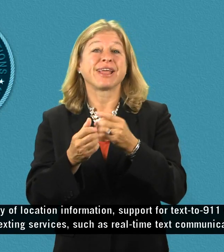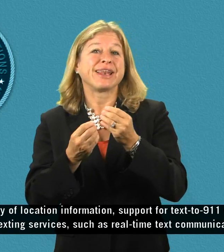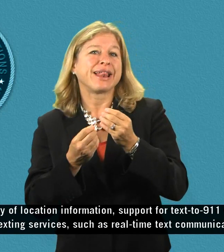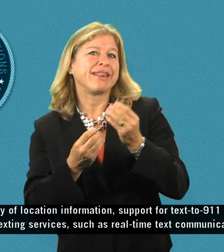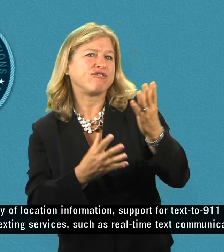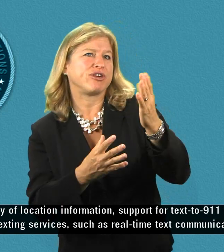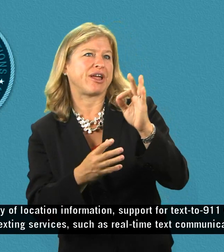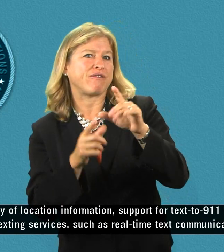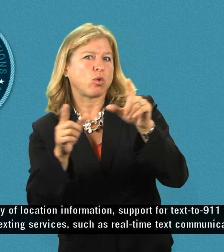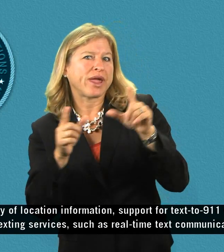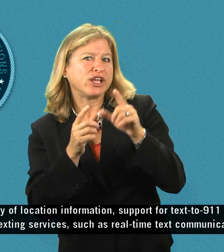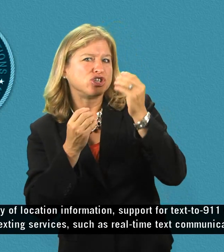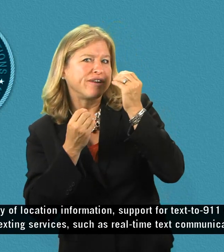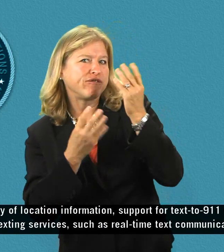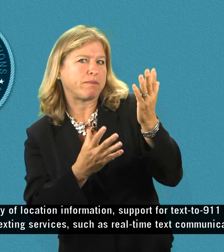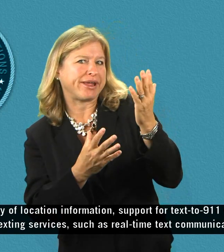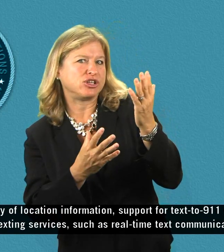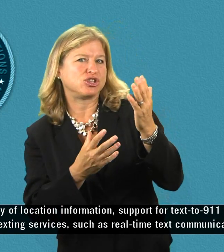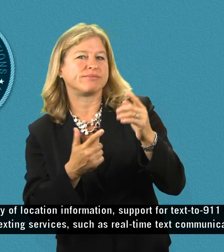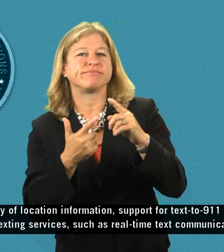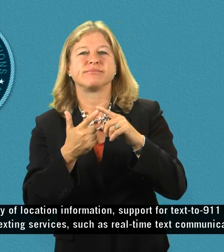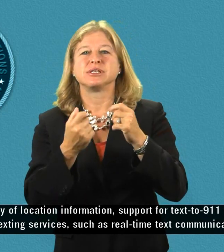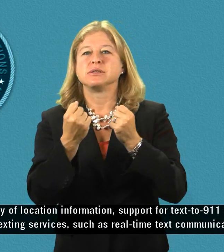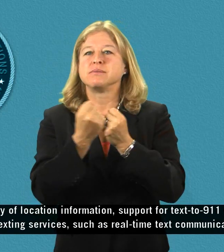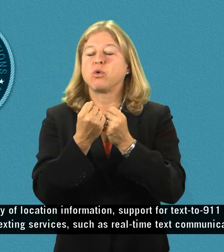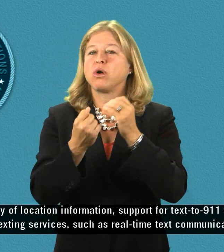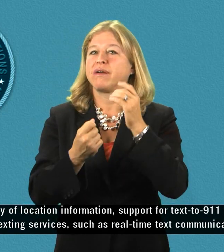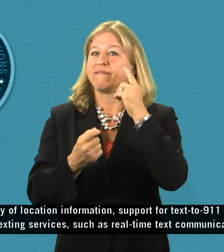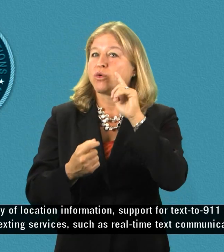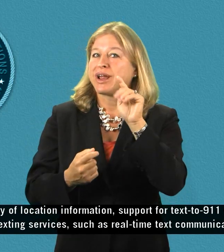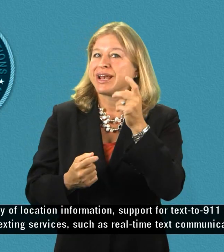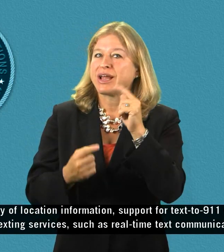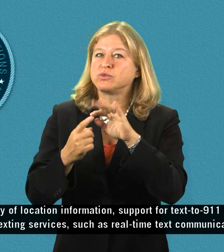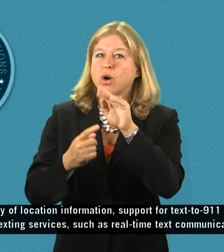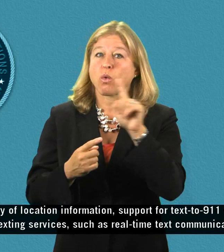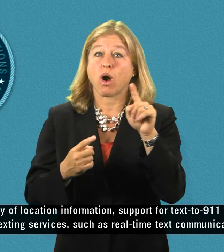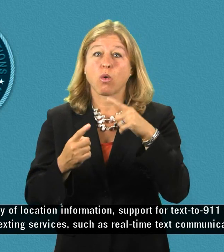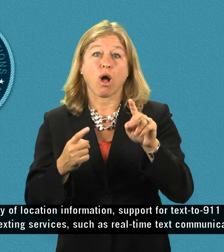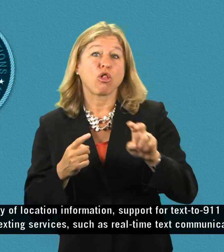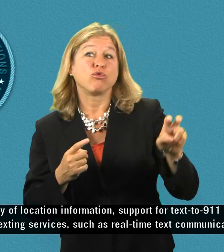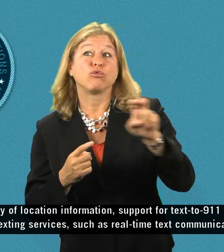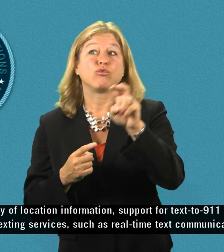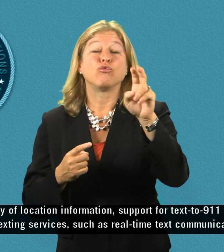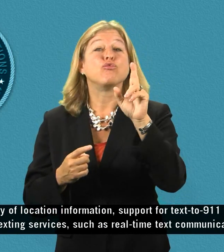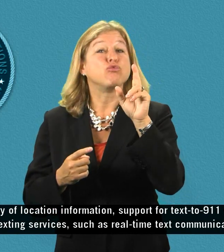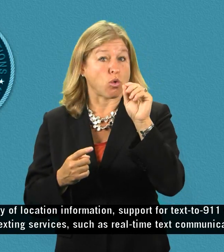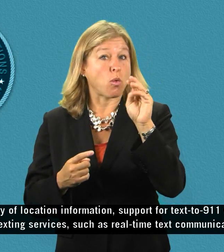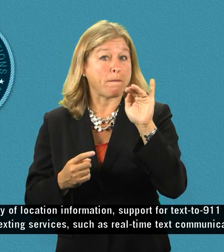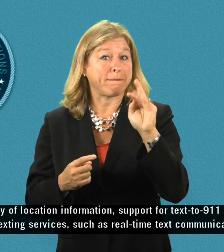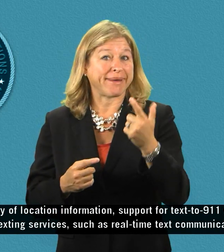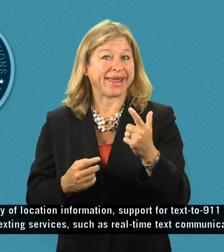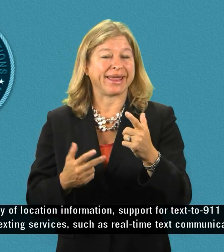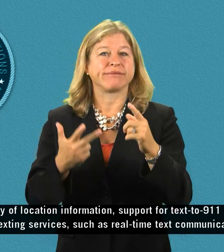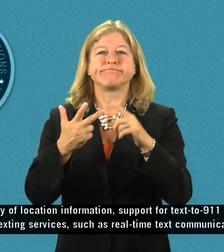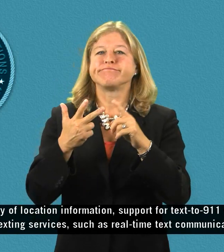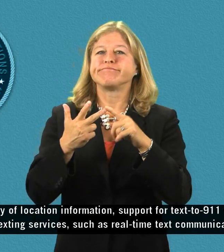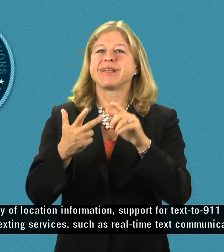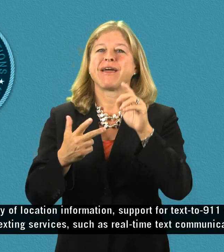delivery of location information, support for TEXT-911 when roaming, and